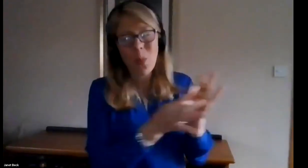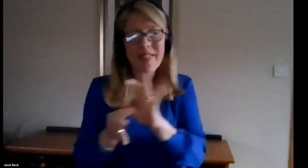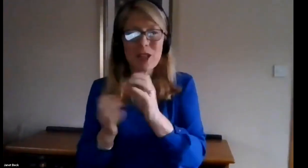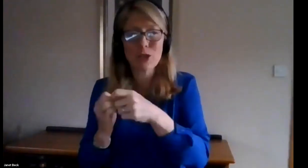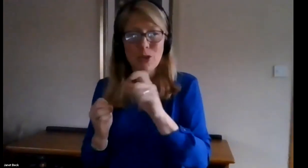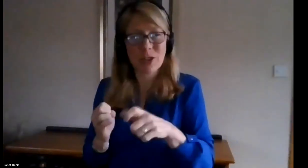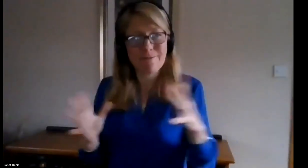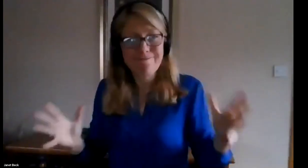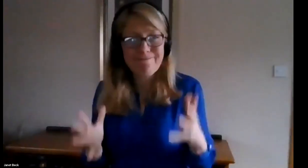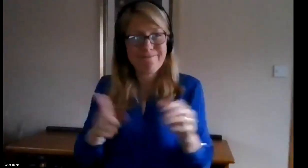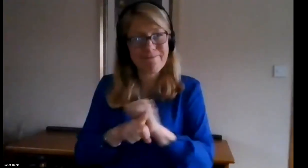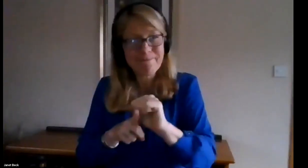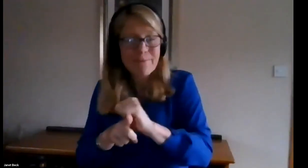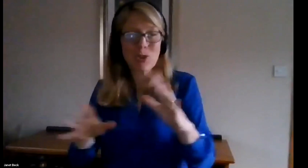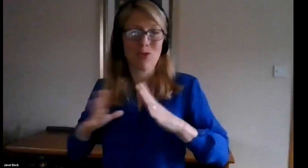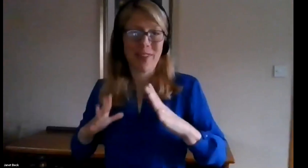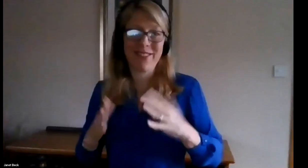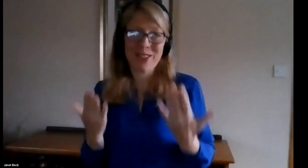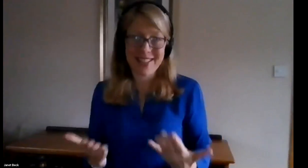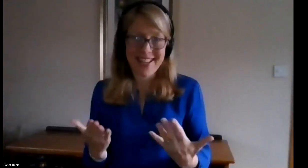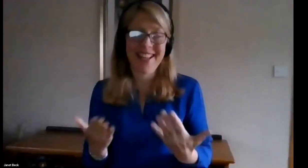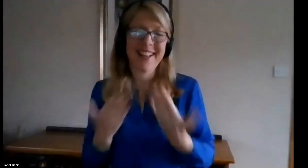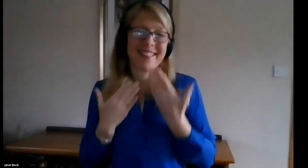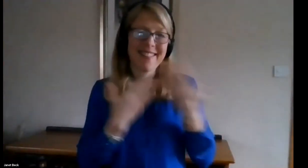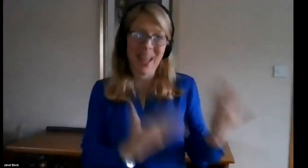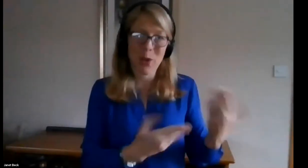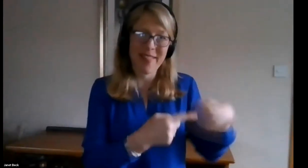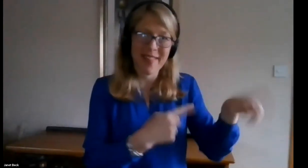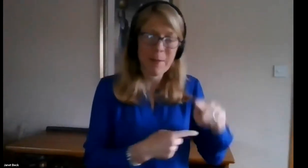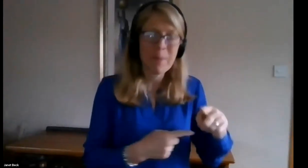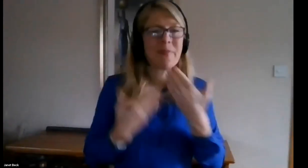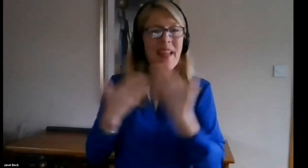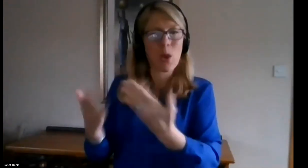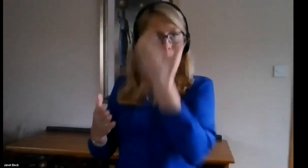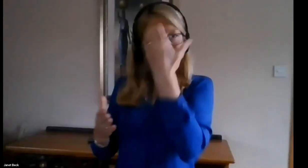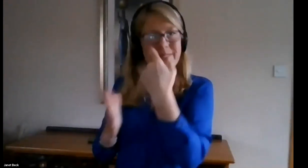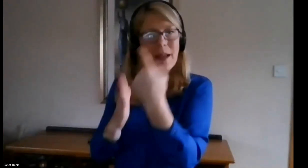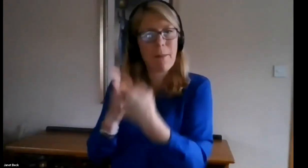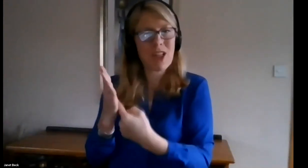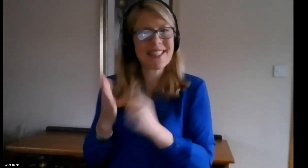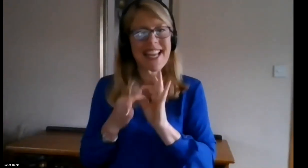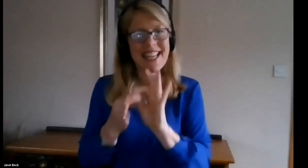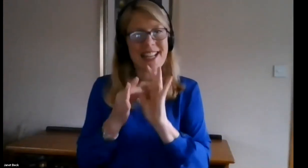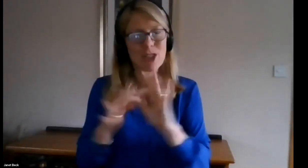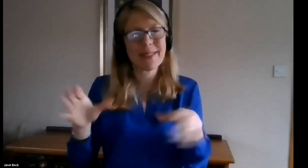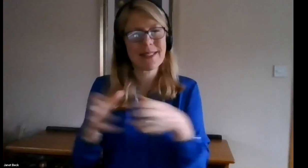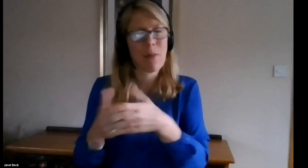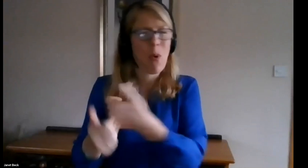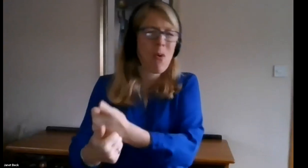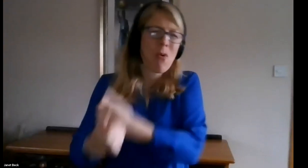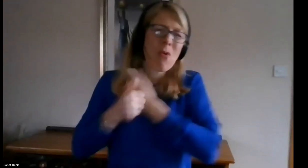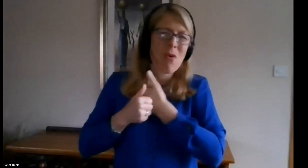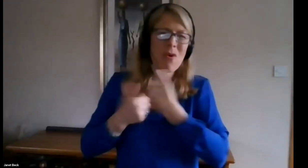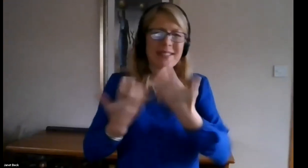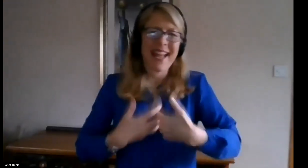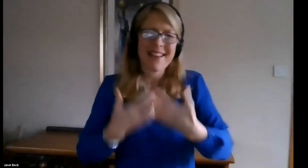today. I'd like to thank them, and I'd also like to thank our Queen's Policy Engagement team who've given us massive technical support in terms